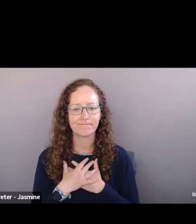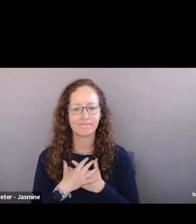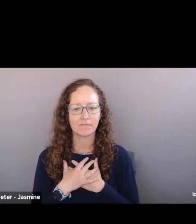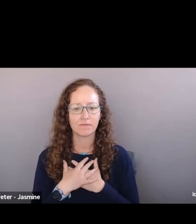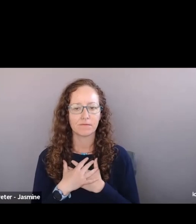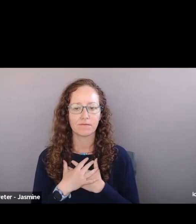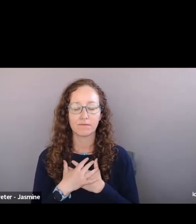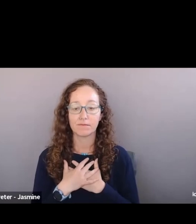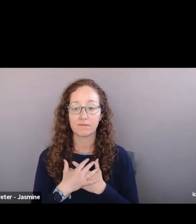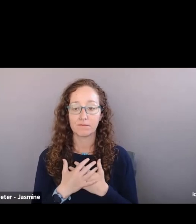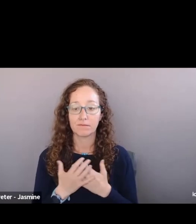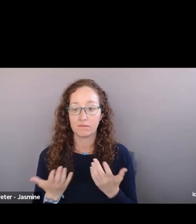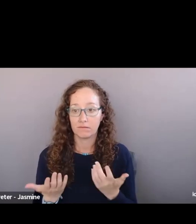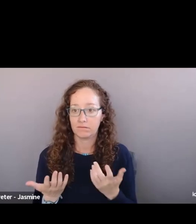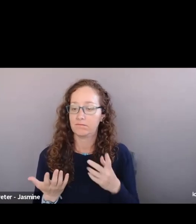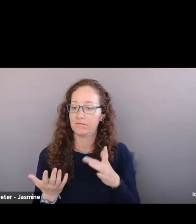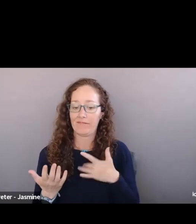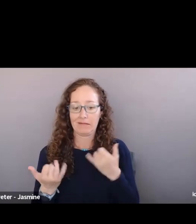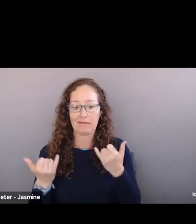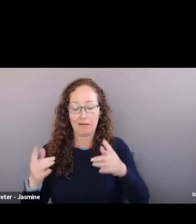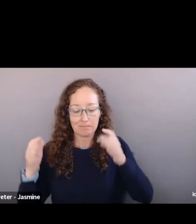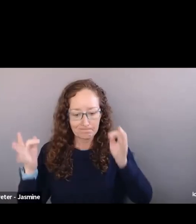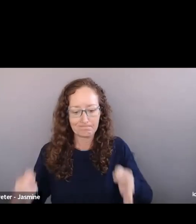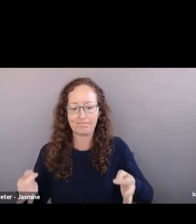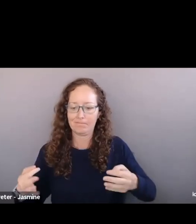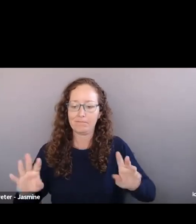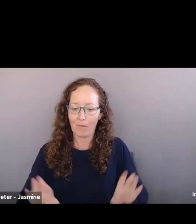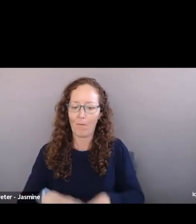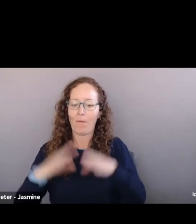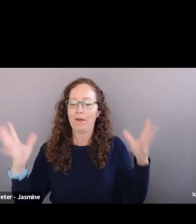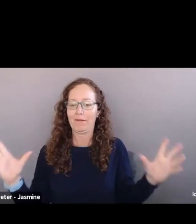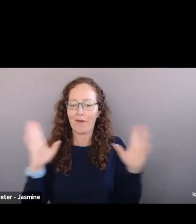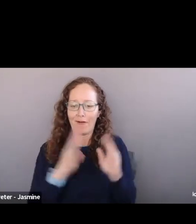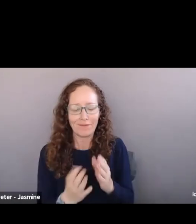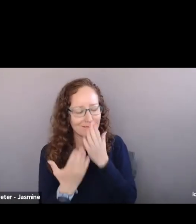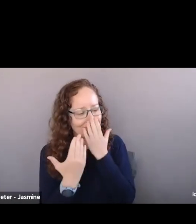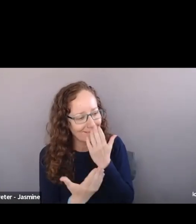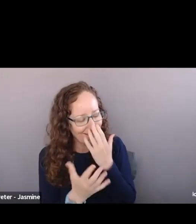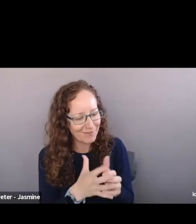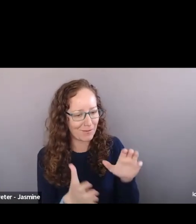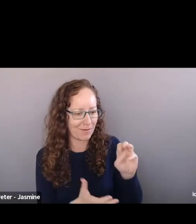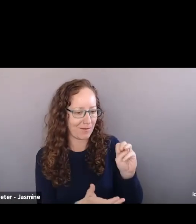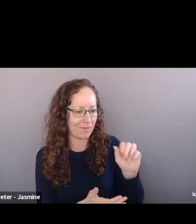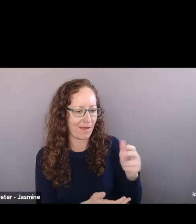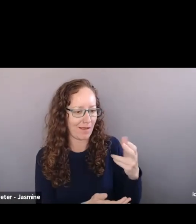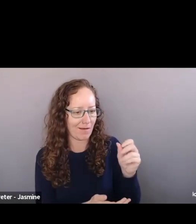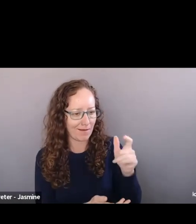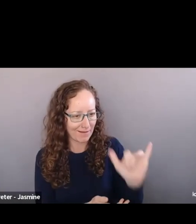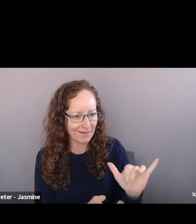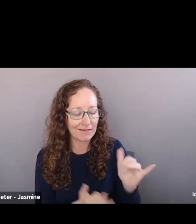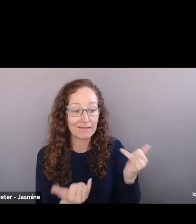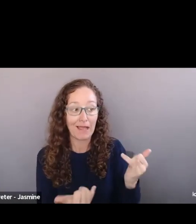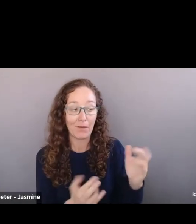I say we have a conference. Thank you so much for that, Mahogany. Now it is my honor